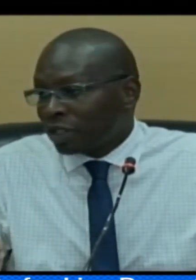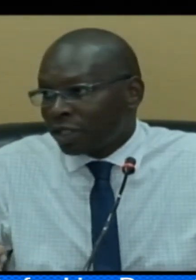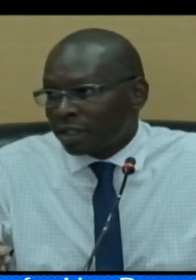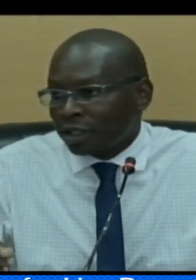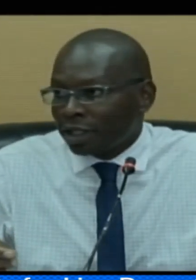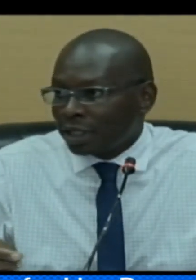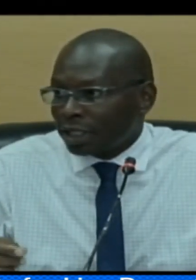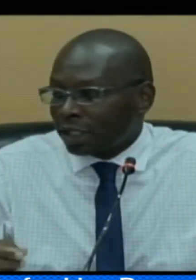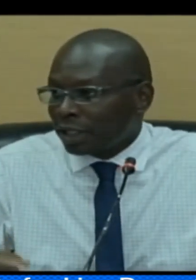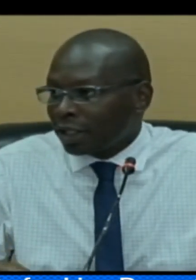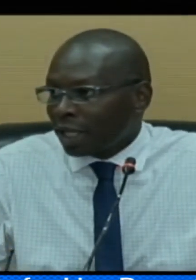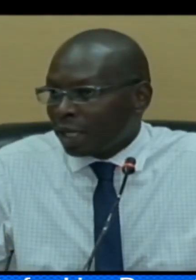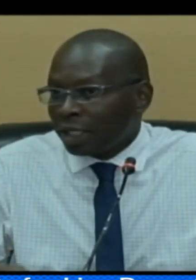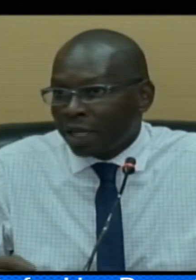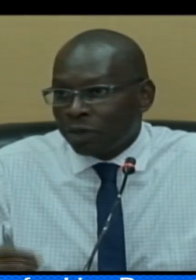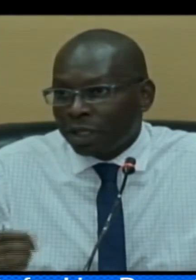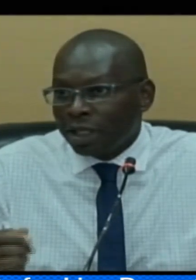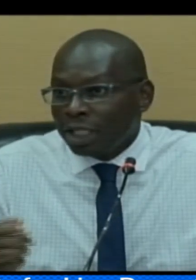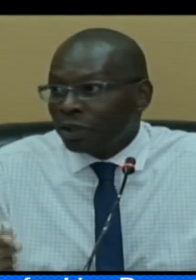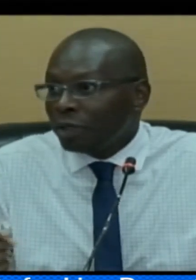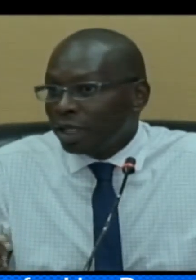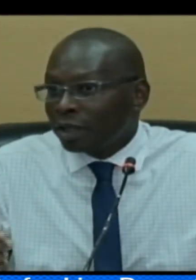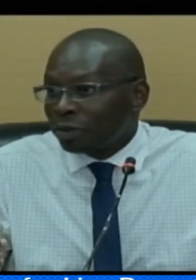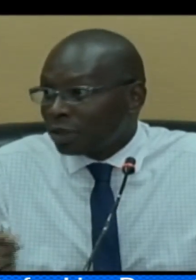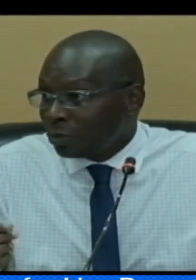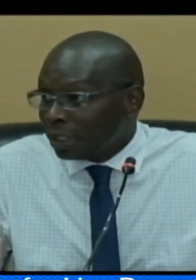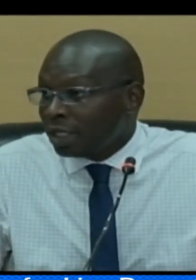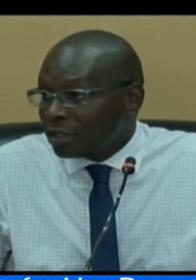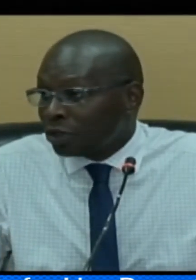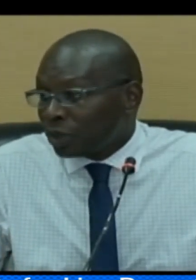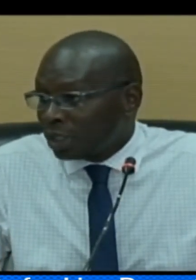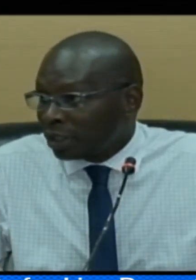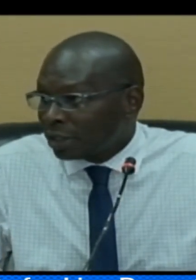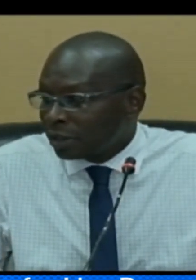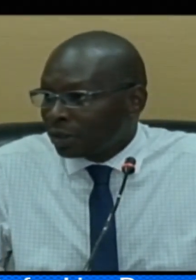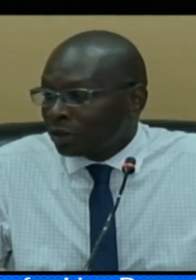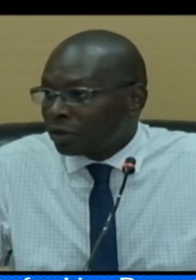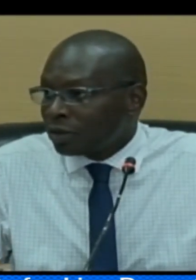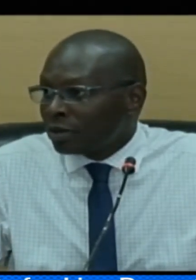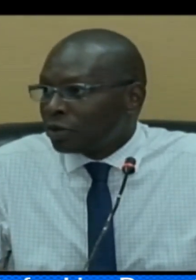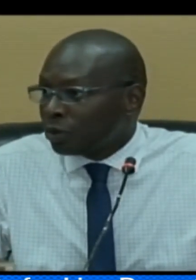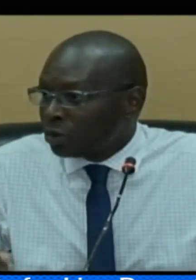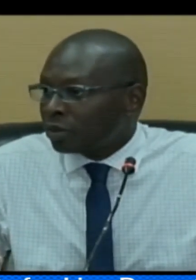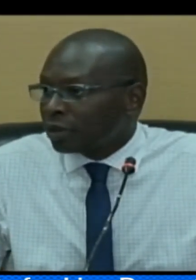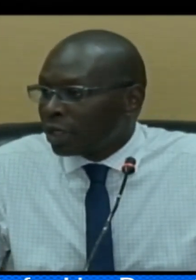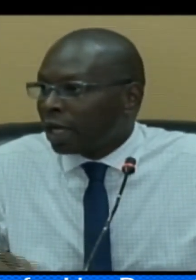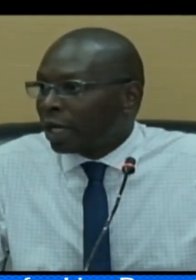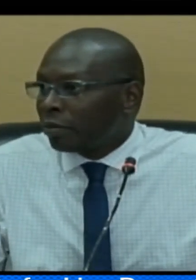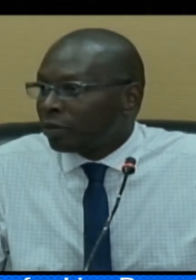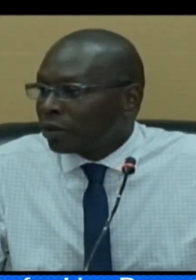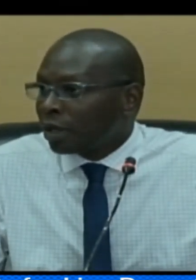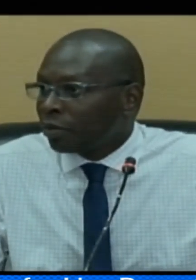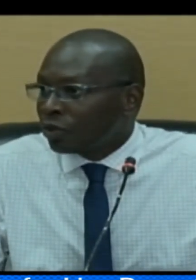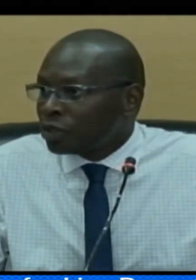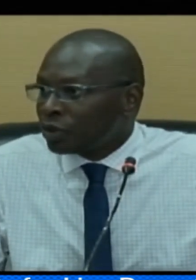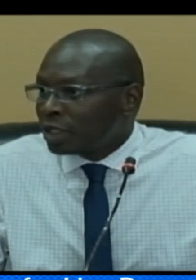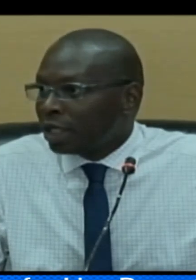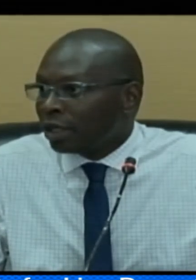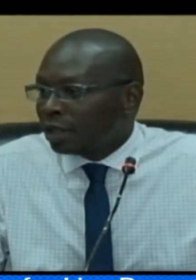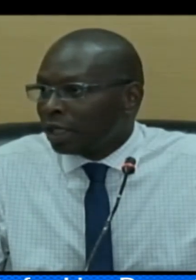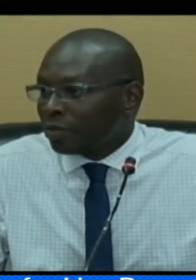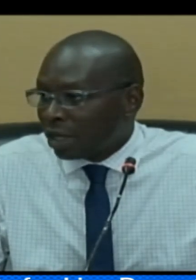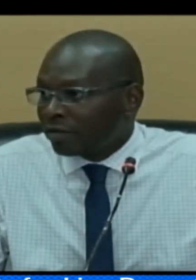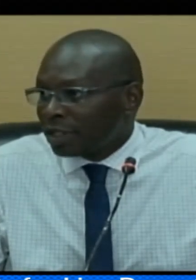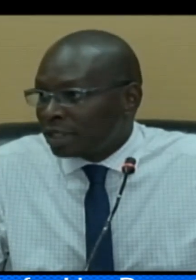health measures that will need to be instituted to reduce